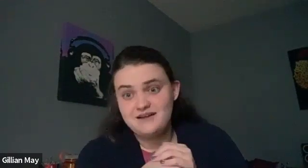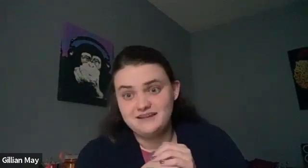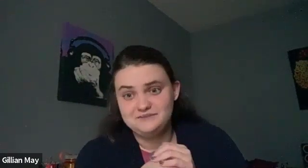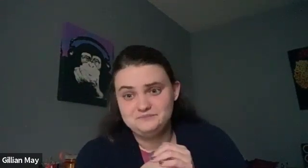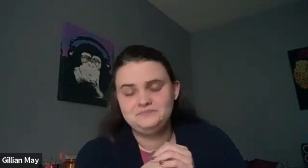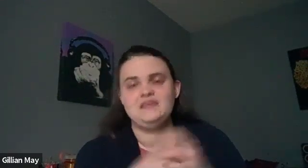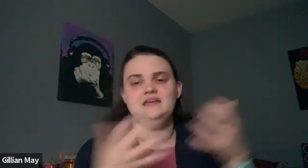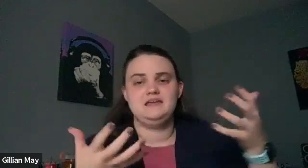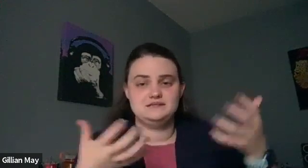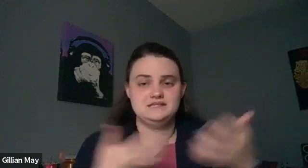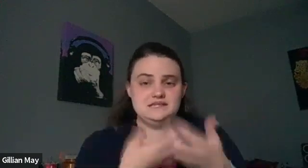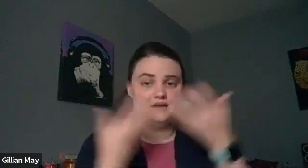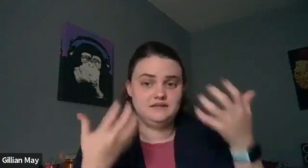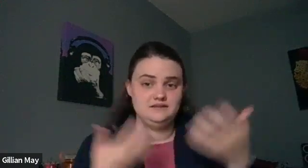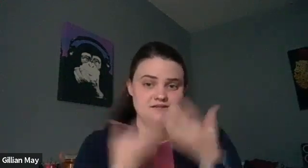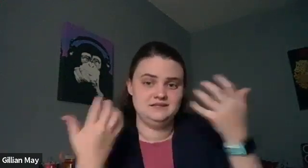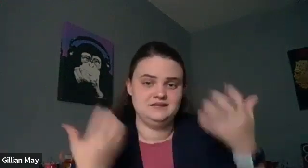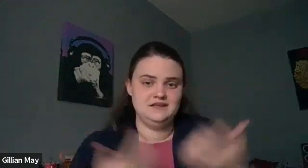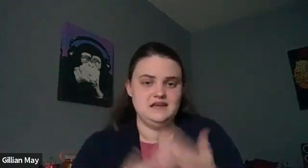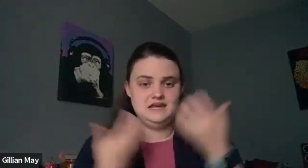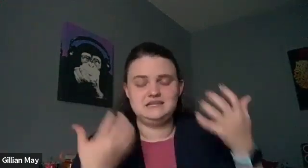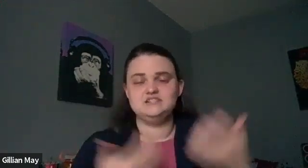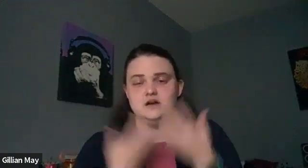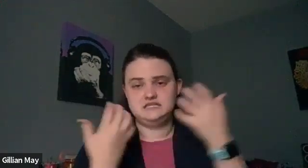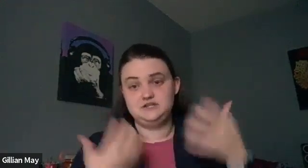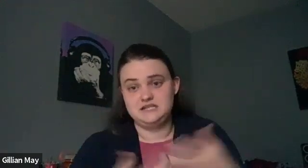salad is salad. And it's like tossing your salad.